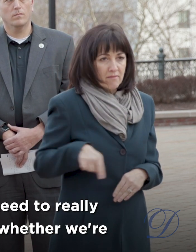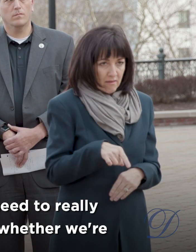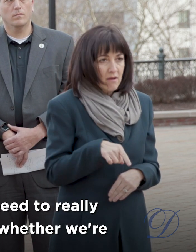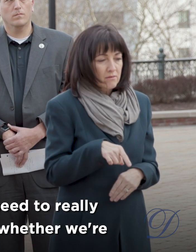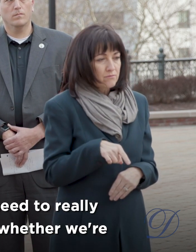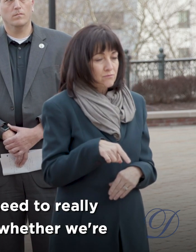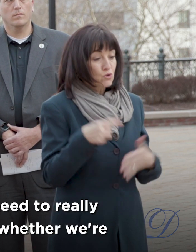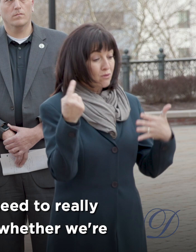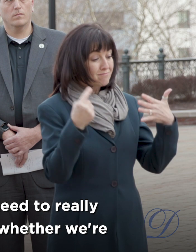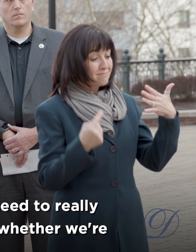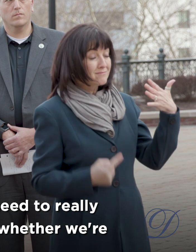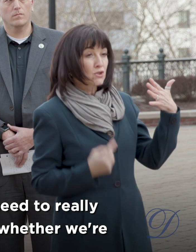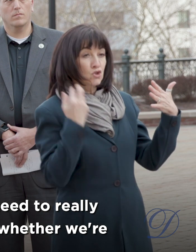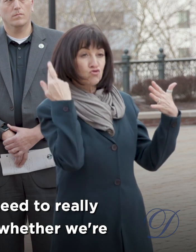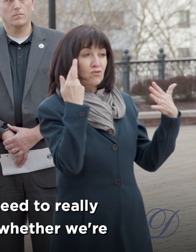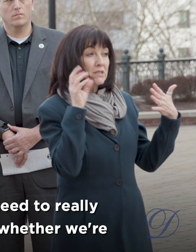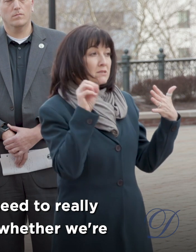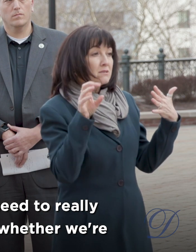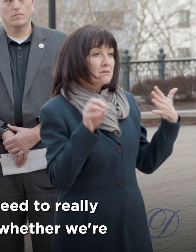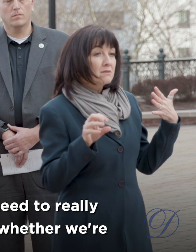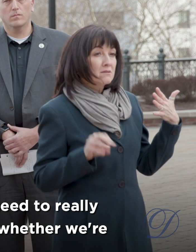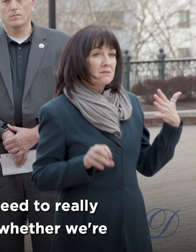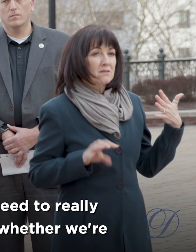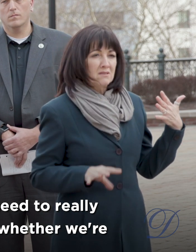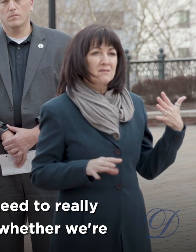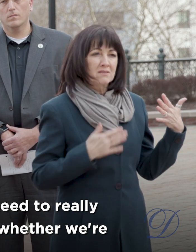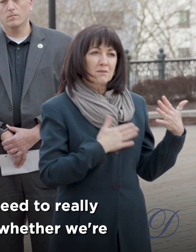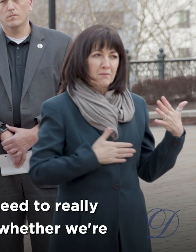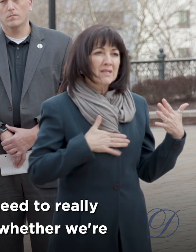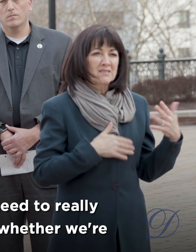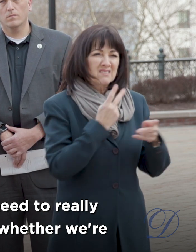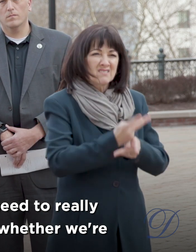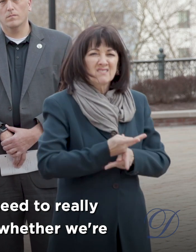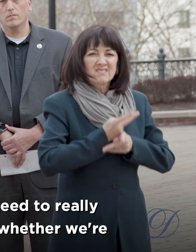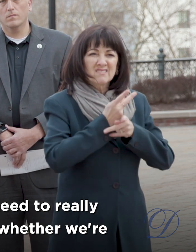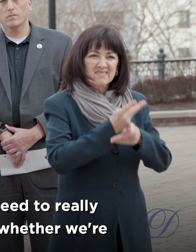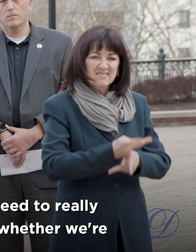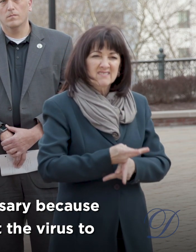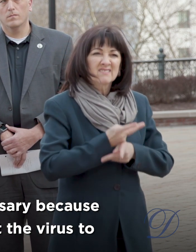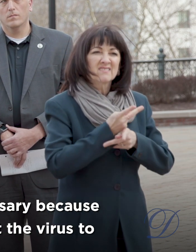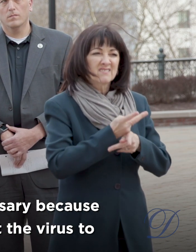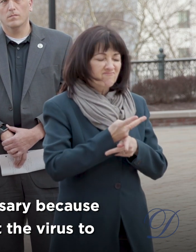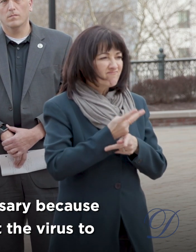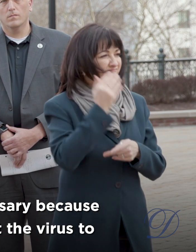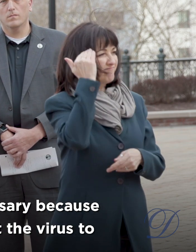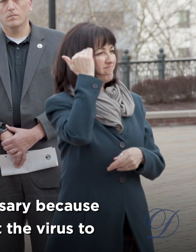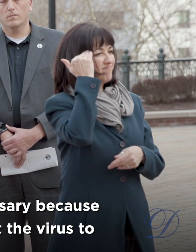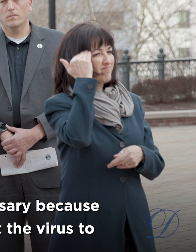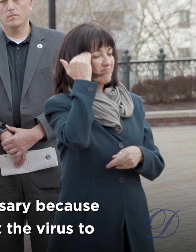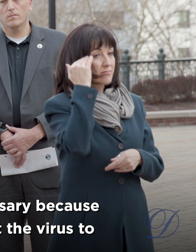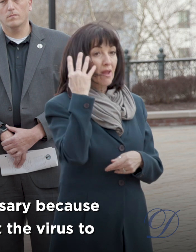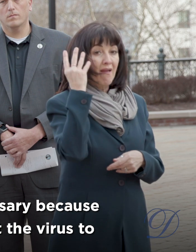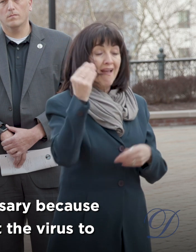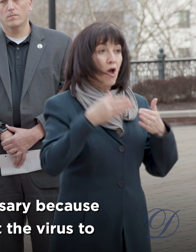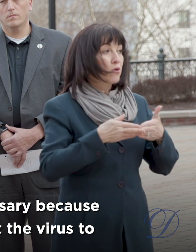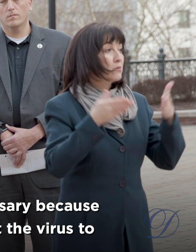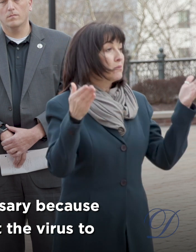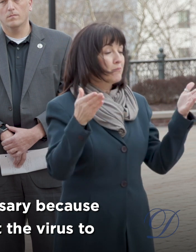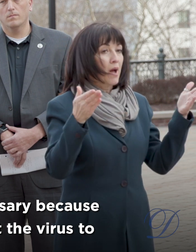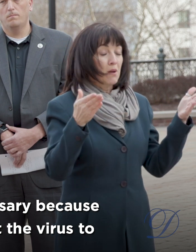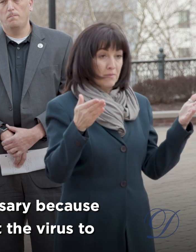these reasons, we need to really be cautious about where we are, whether we're out in public, whether